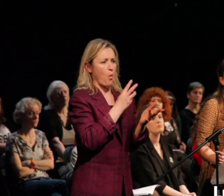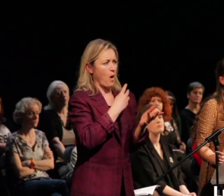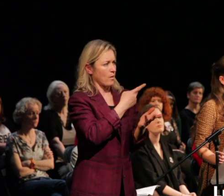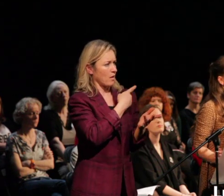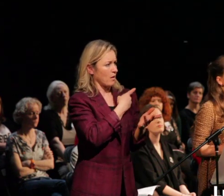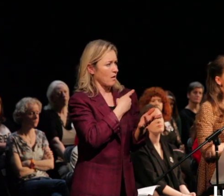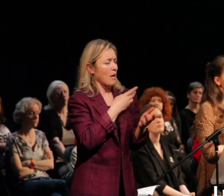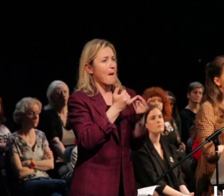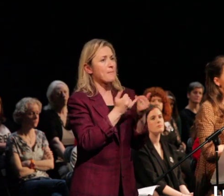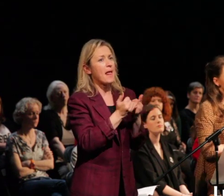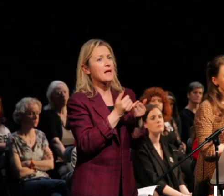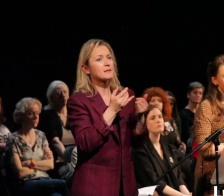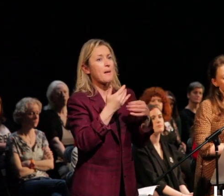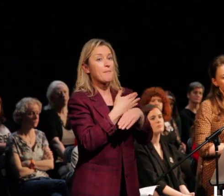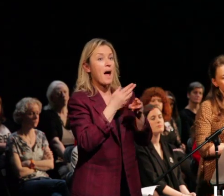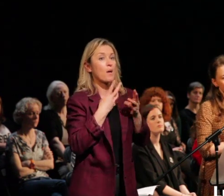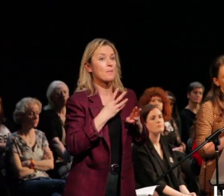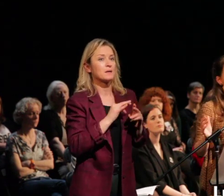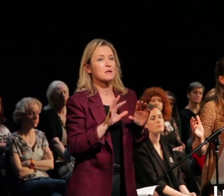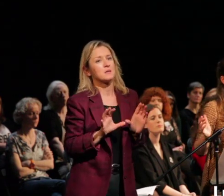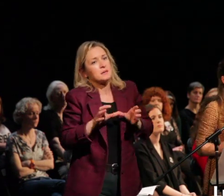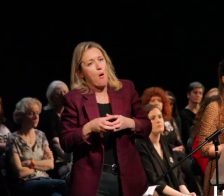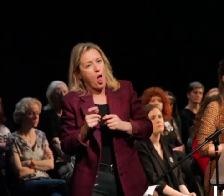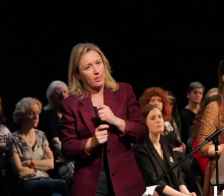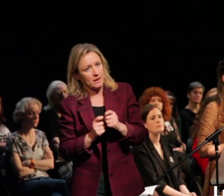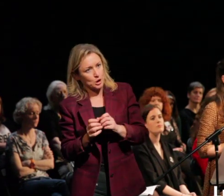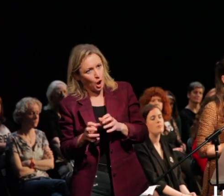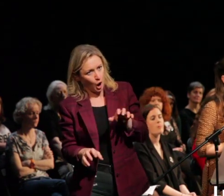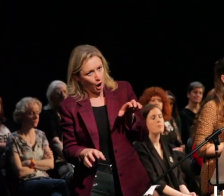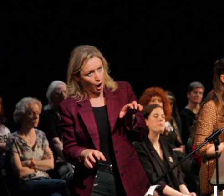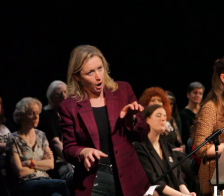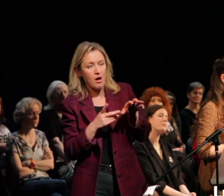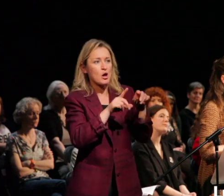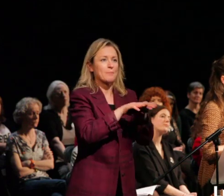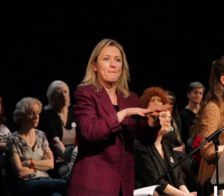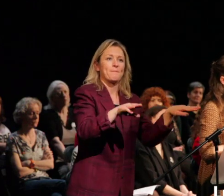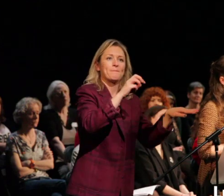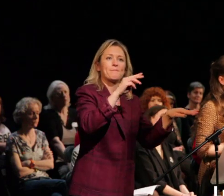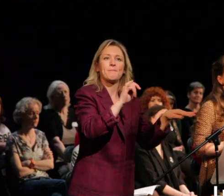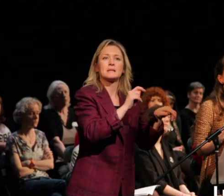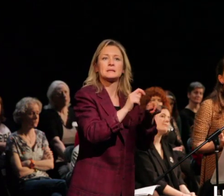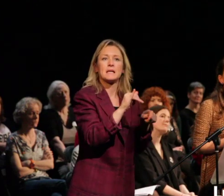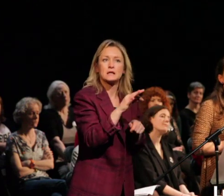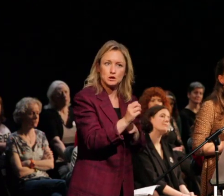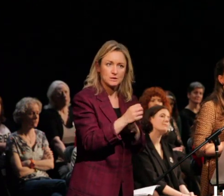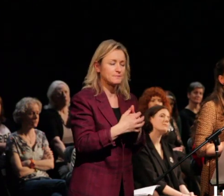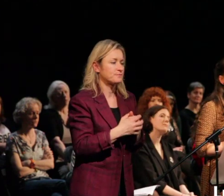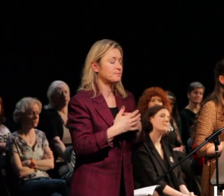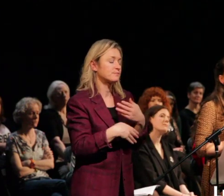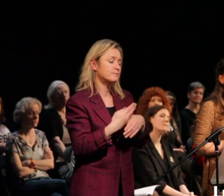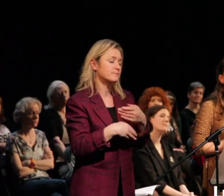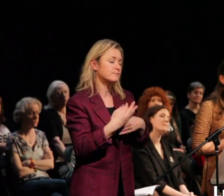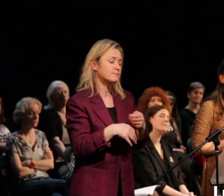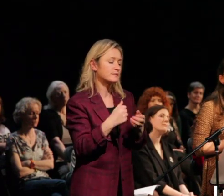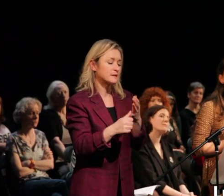to put plays by women on in the smallest houses but are less likely to do so on the main stages? And over the course of 6 months,